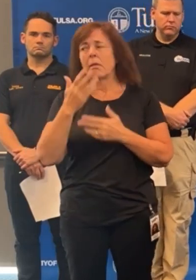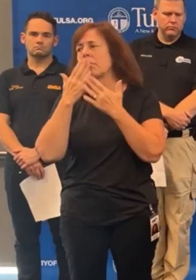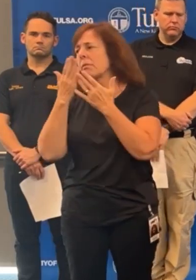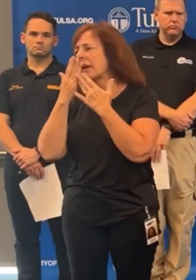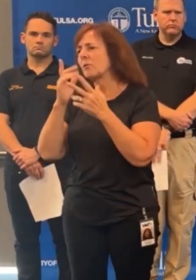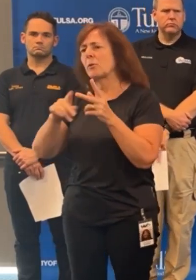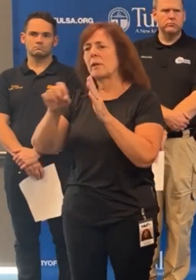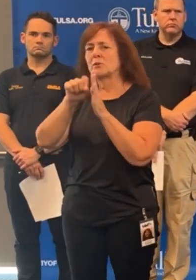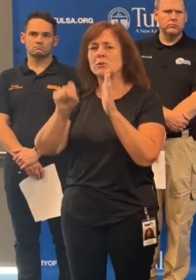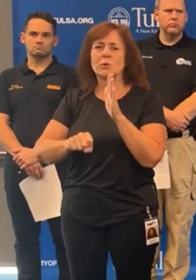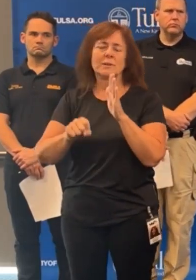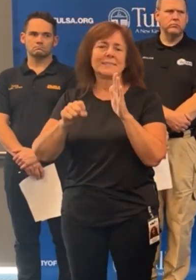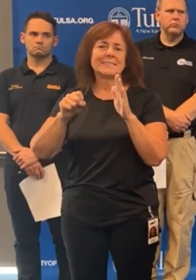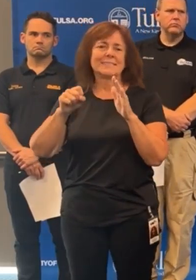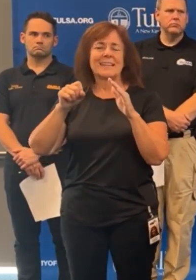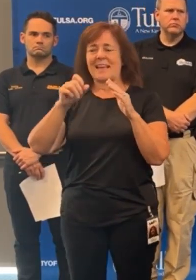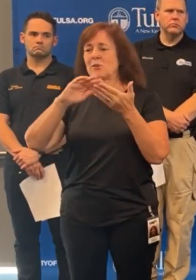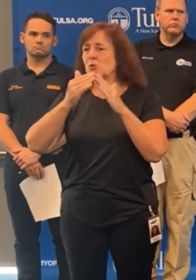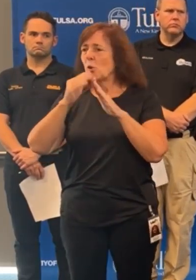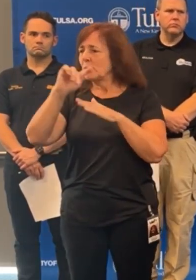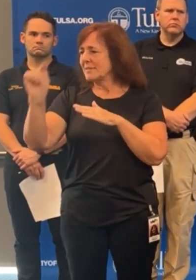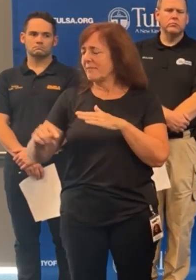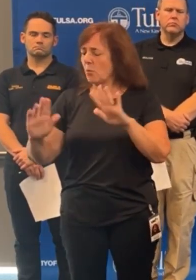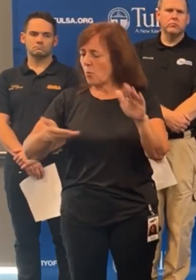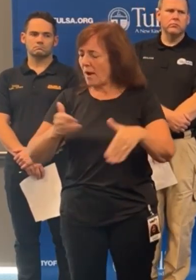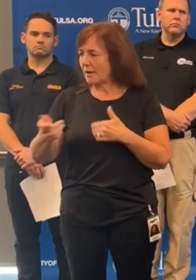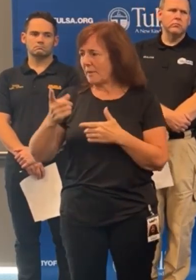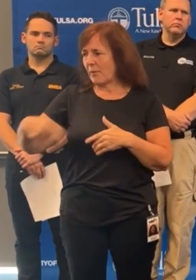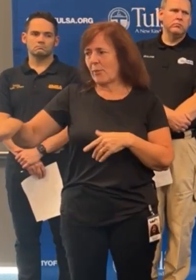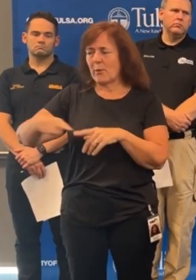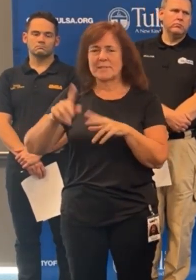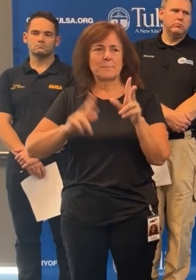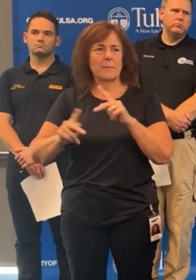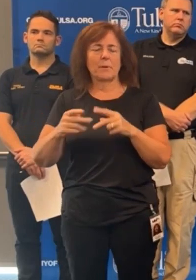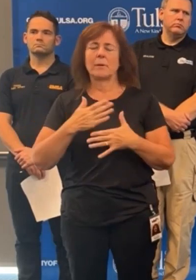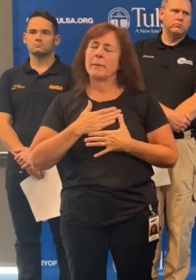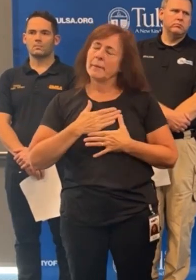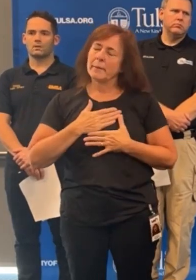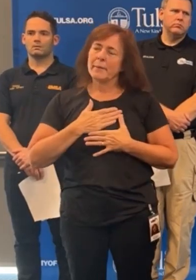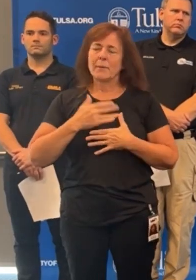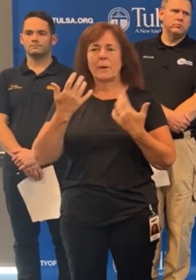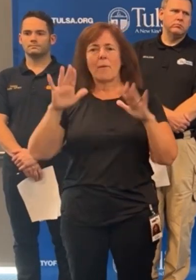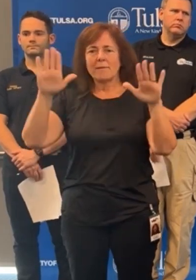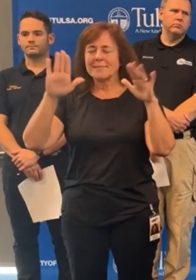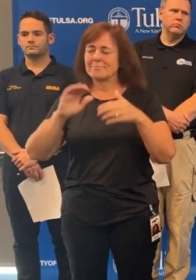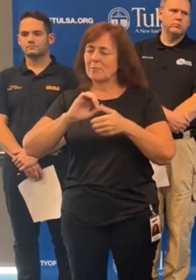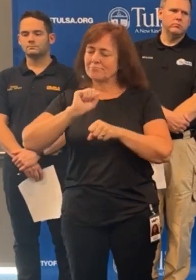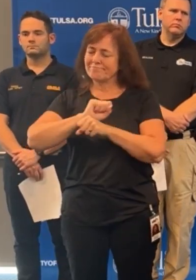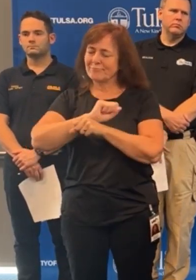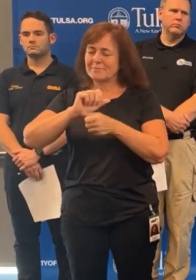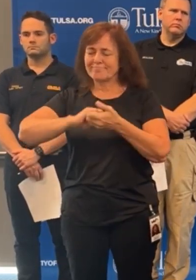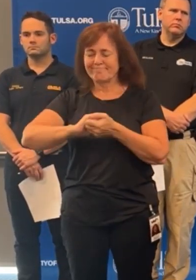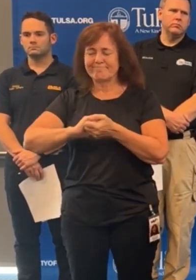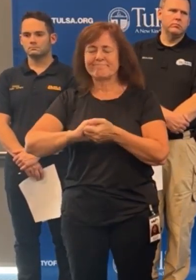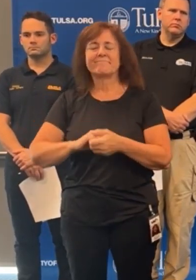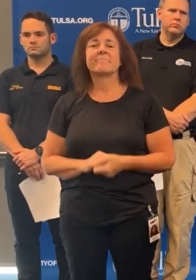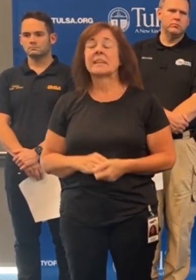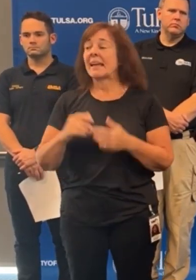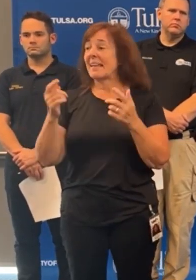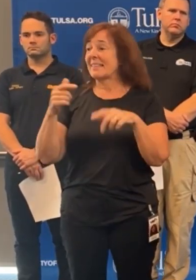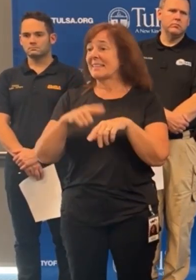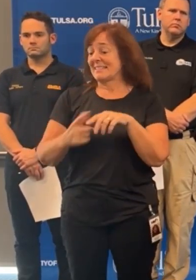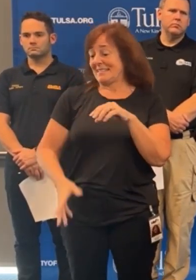thank you to the Tulsa community for welcoming them and showing them how resilient we are as Tulsans. Again, this